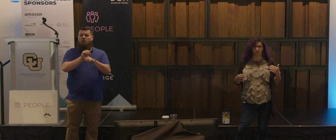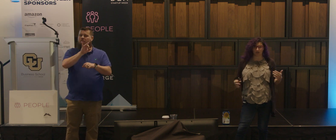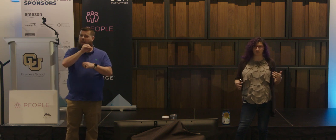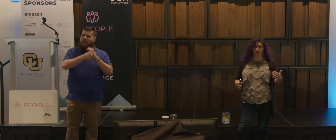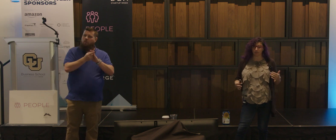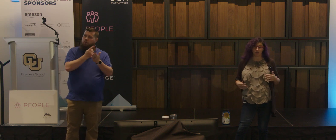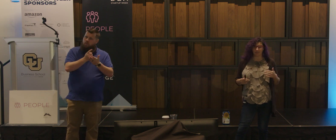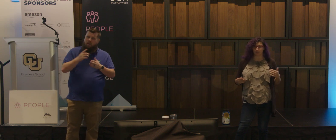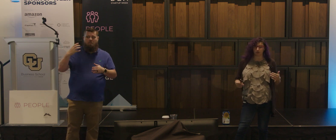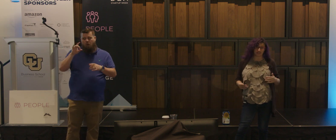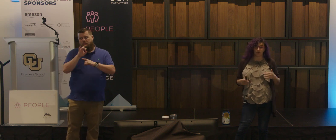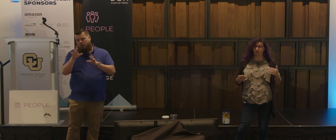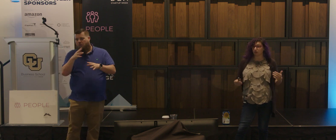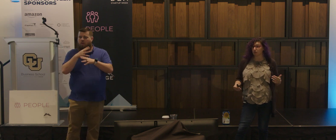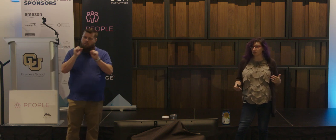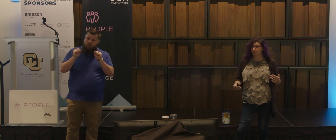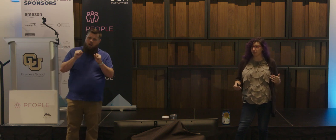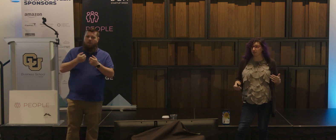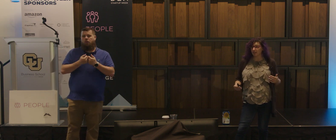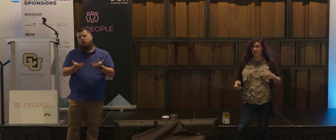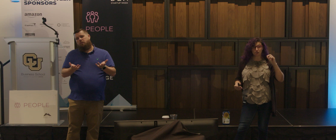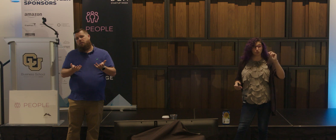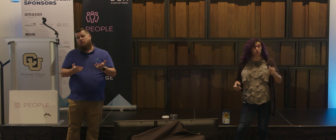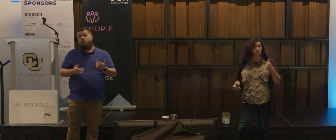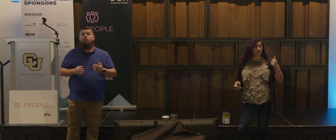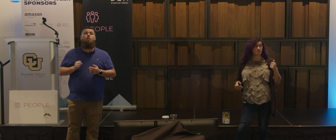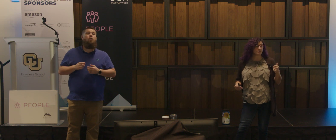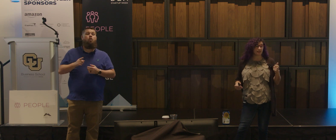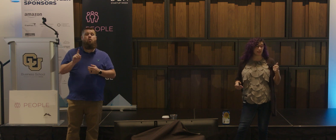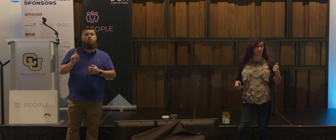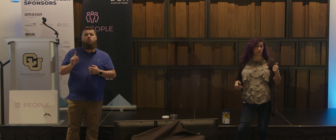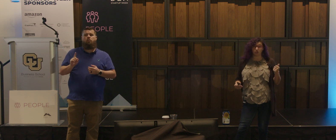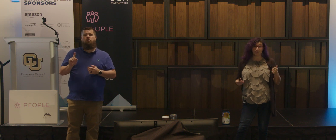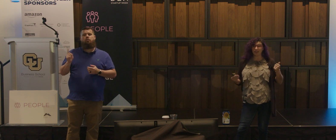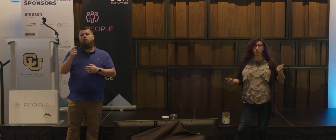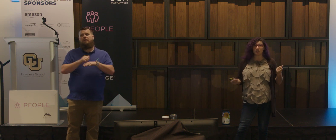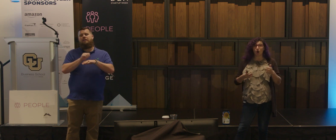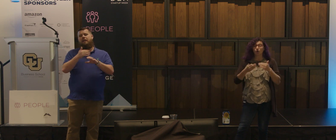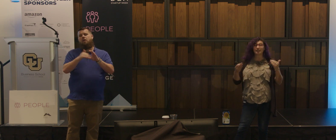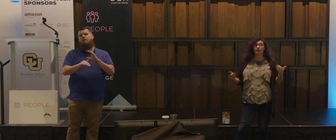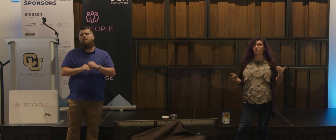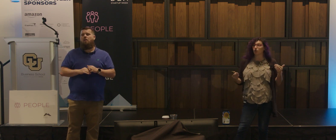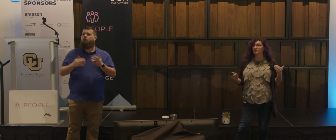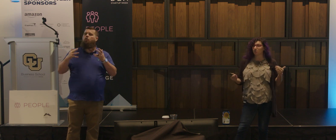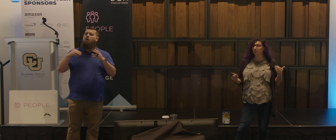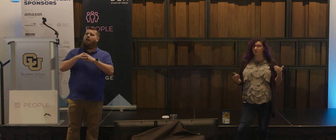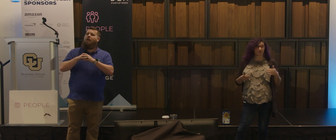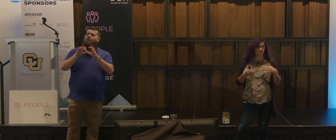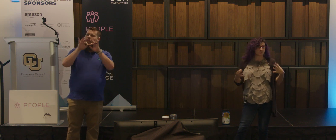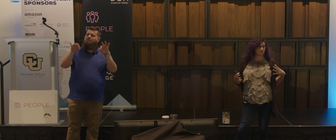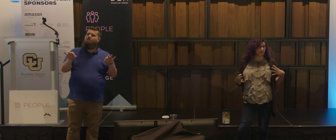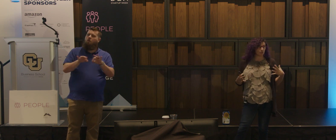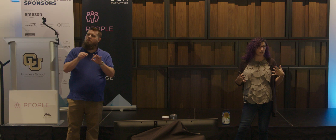week and their boss is terrible and they're burned out and they're exhausted. And so you just sending a little email, it's already in the form template